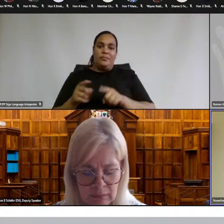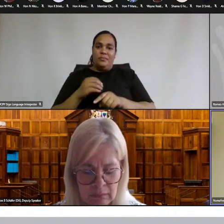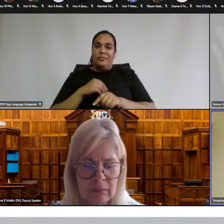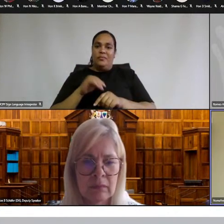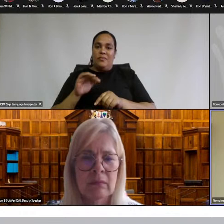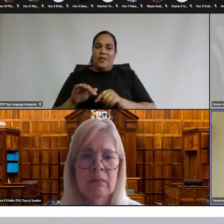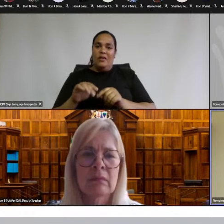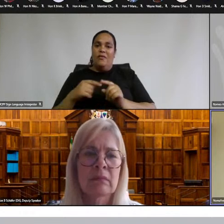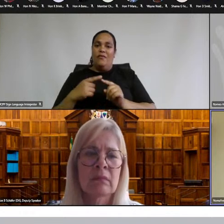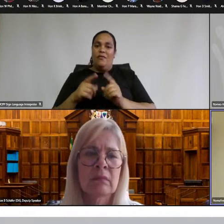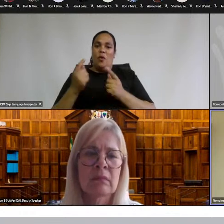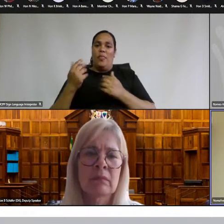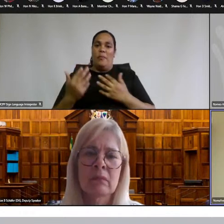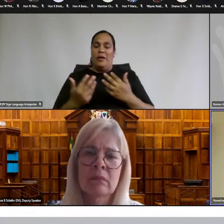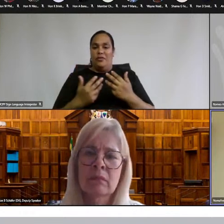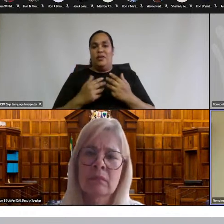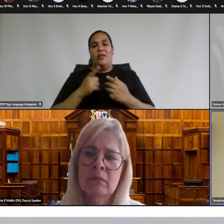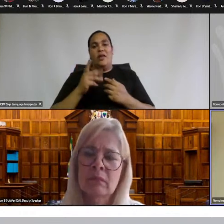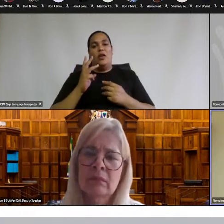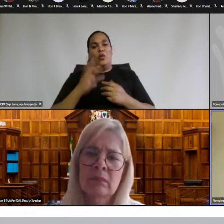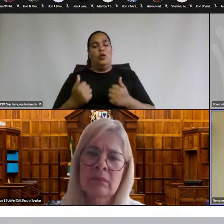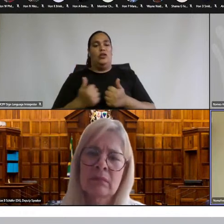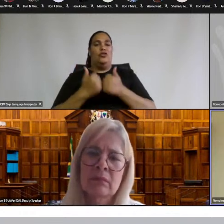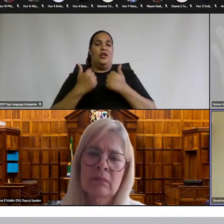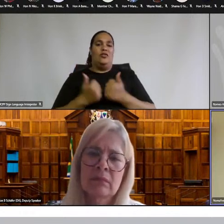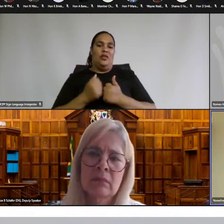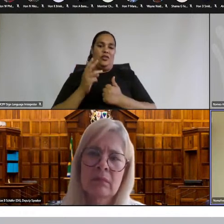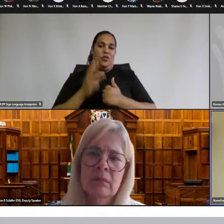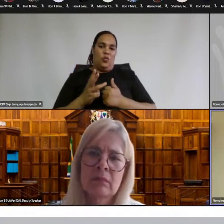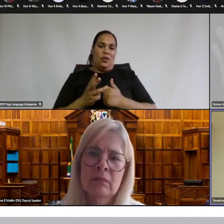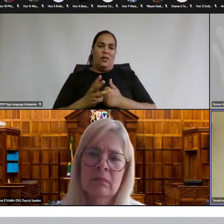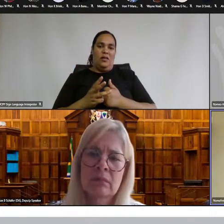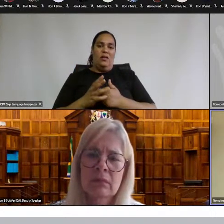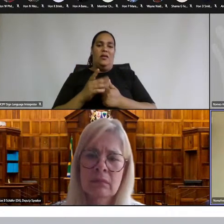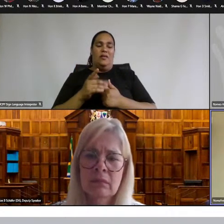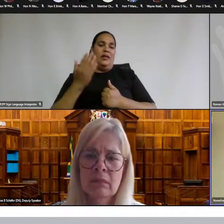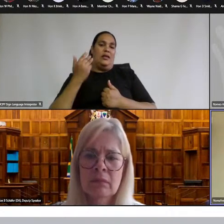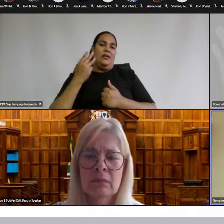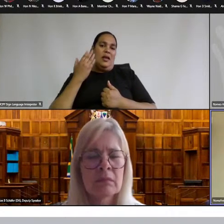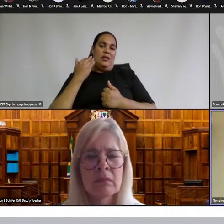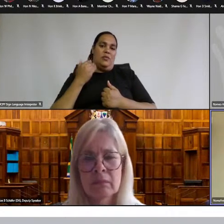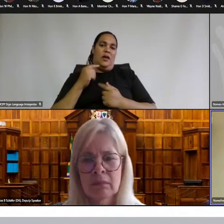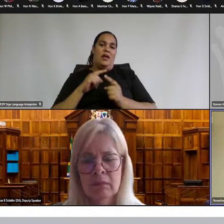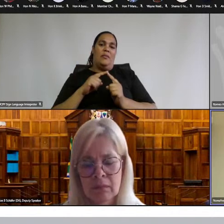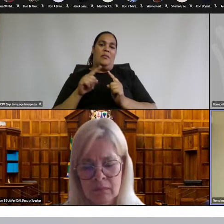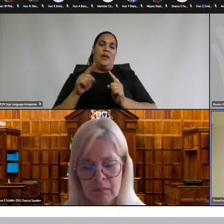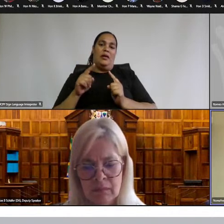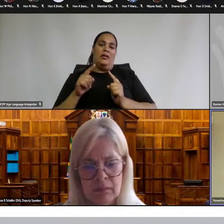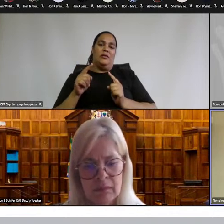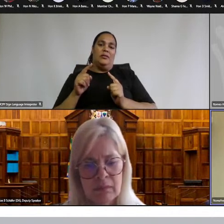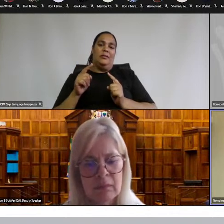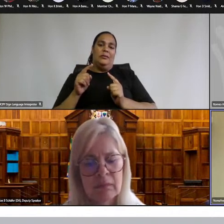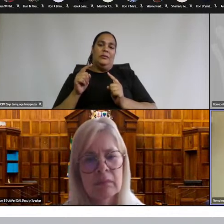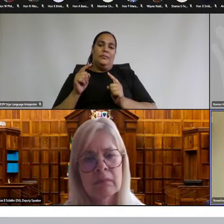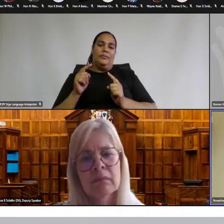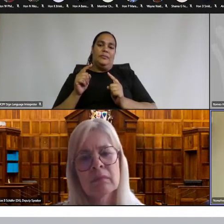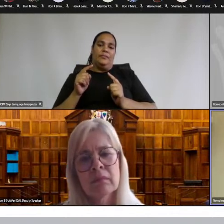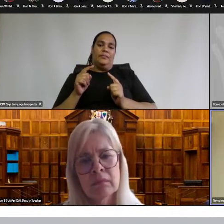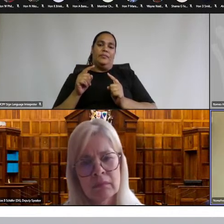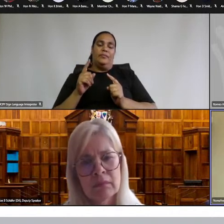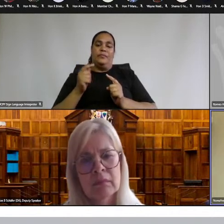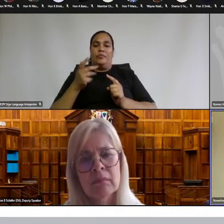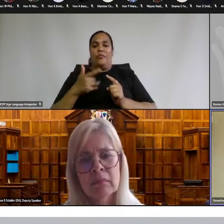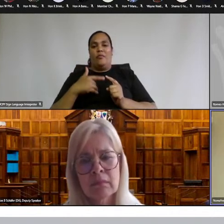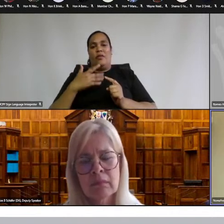the budget, it will be quite challenging in regard to that aspect. Lastly, Deputy Speaker, I want to